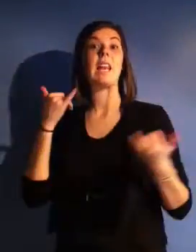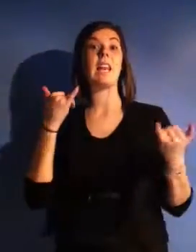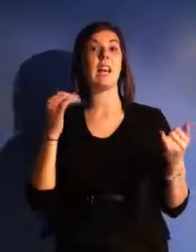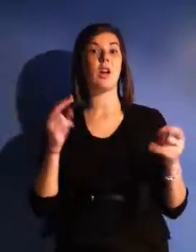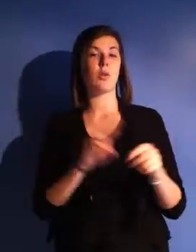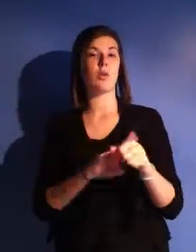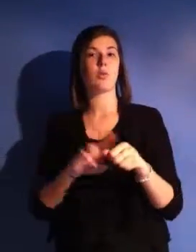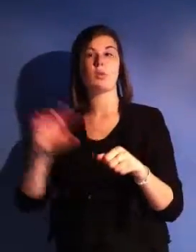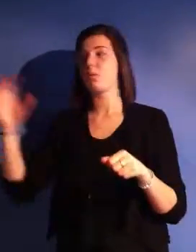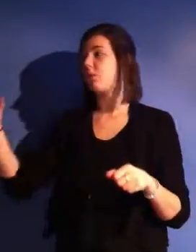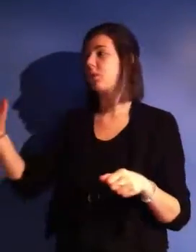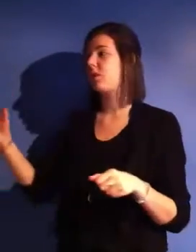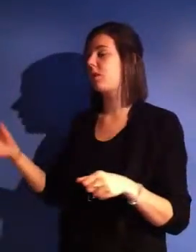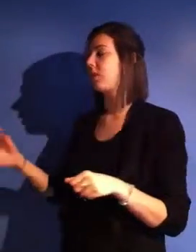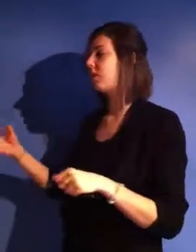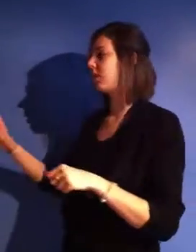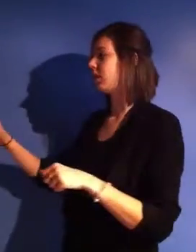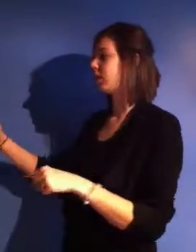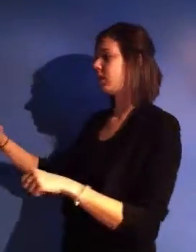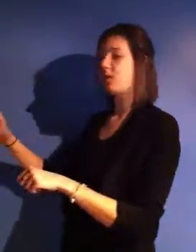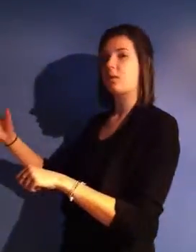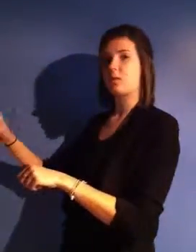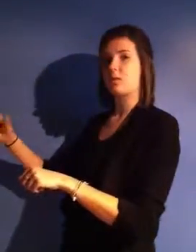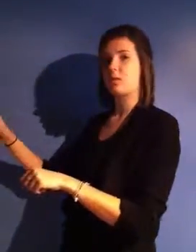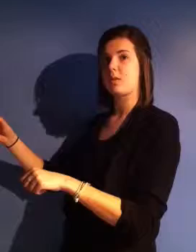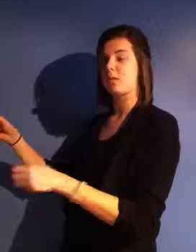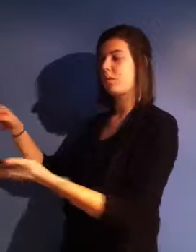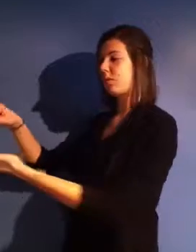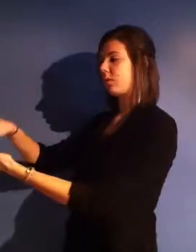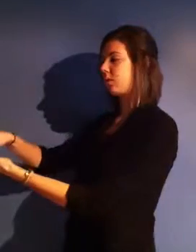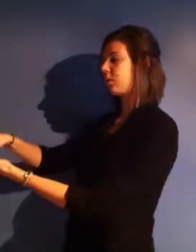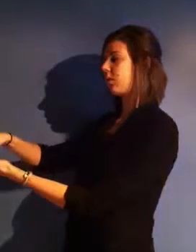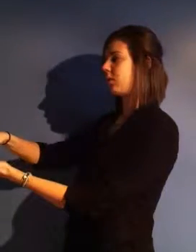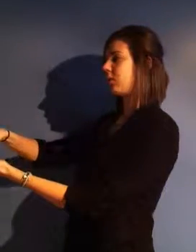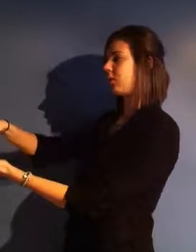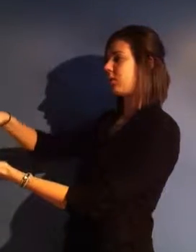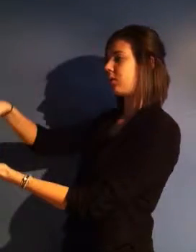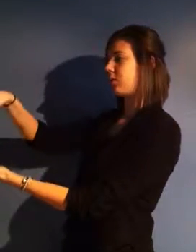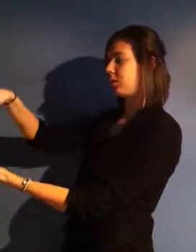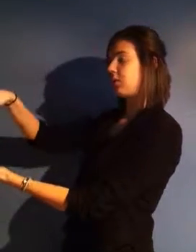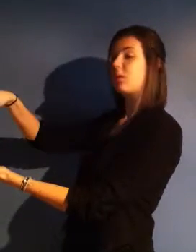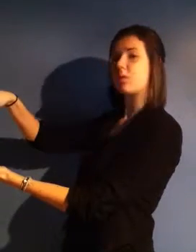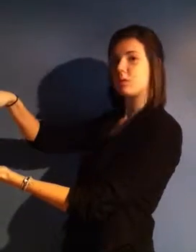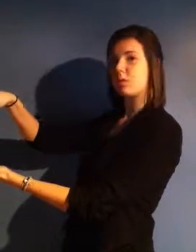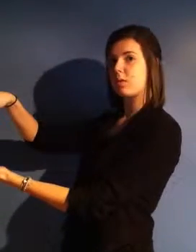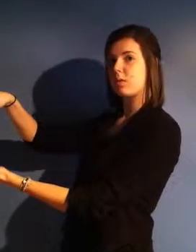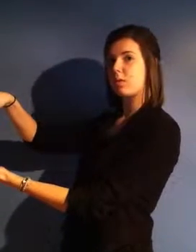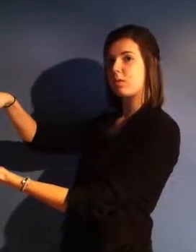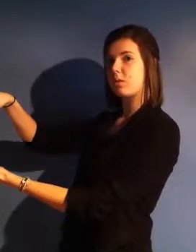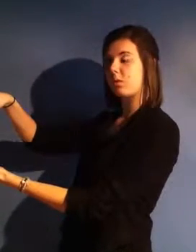your wheel and you turn it up so that the needle comes out of your material. You take your fabric